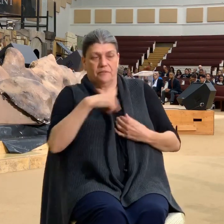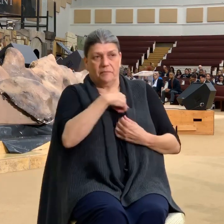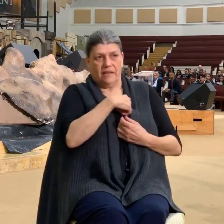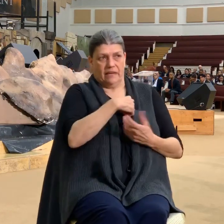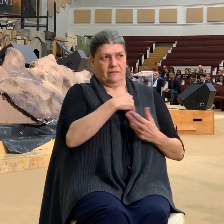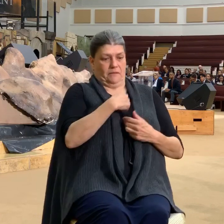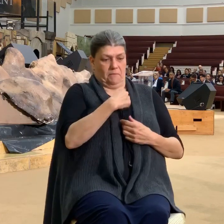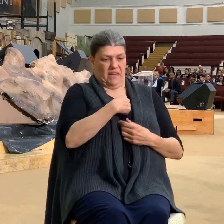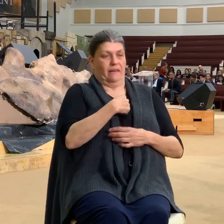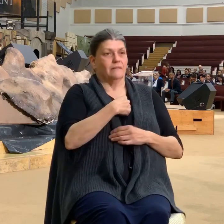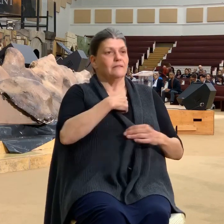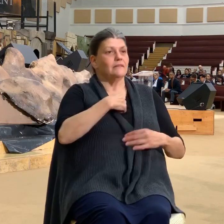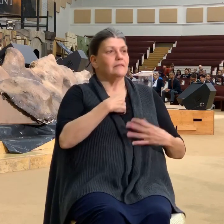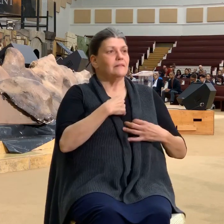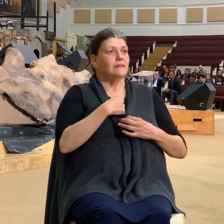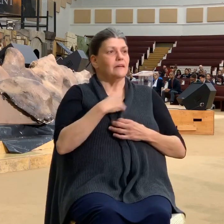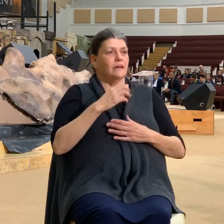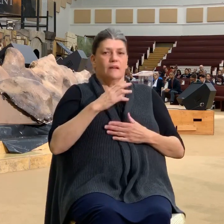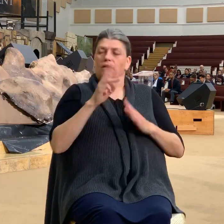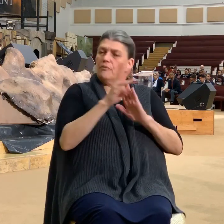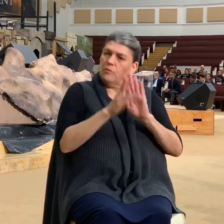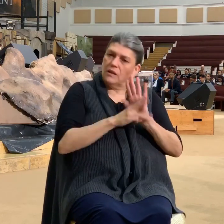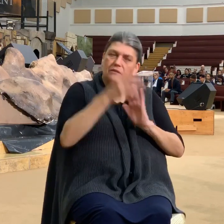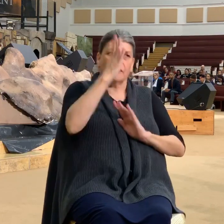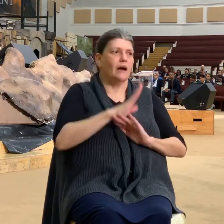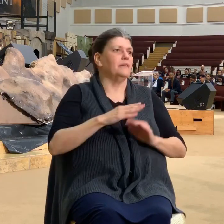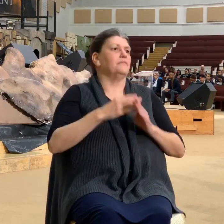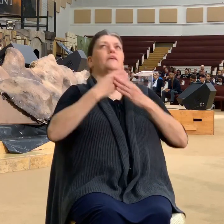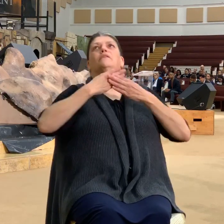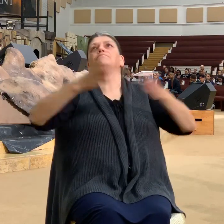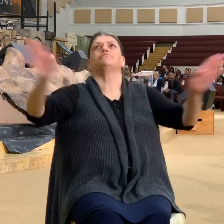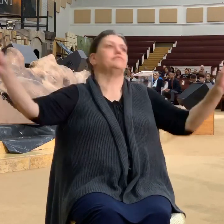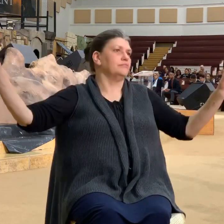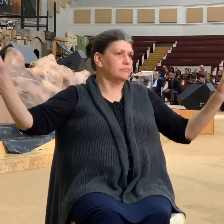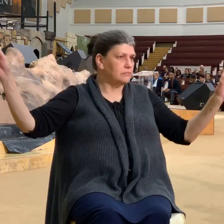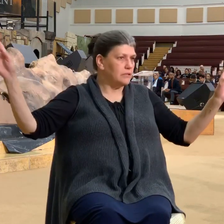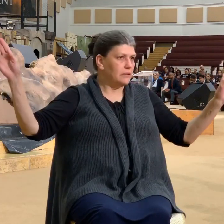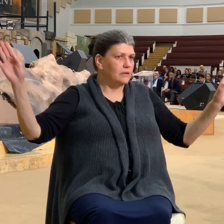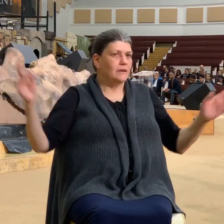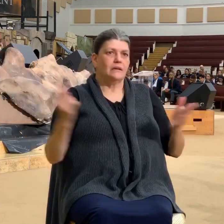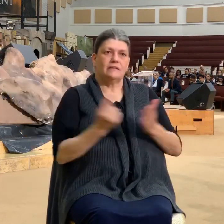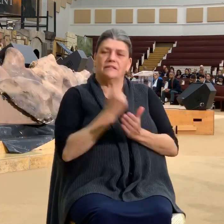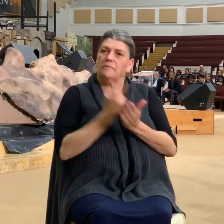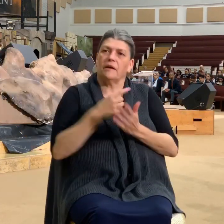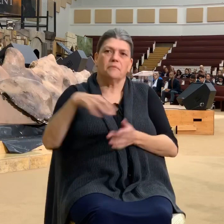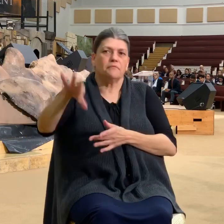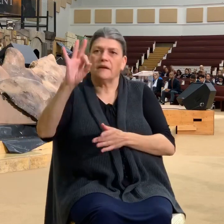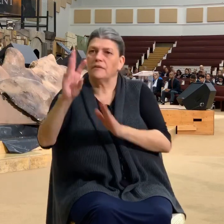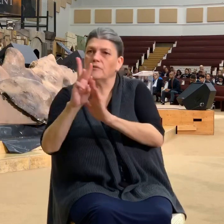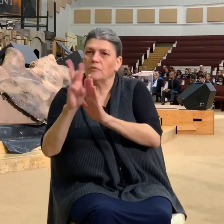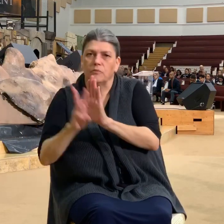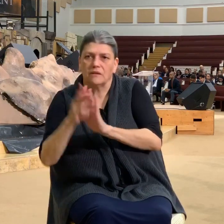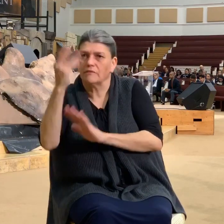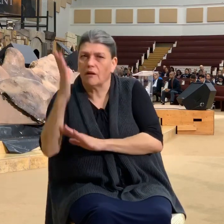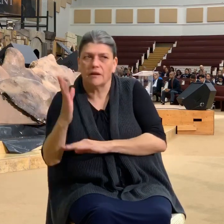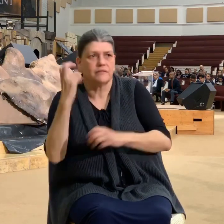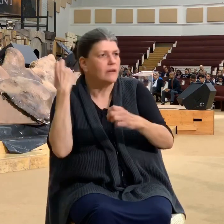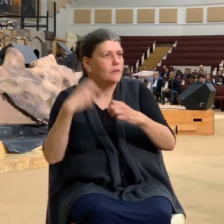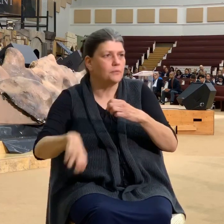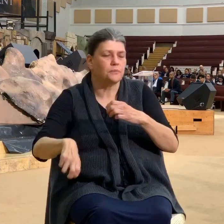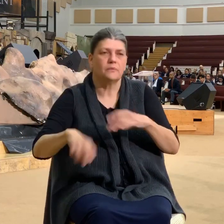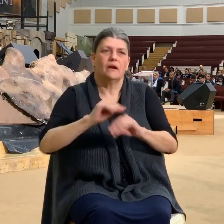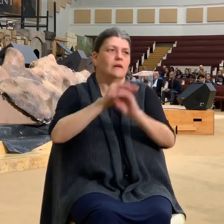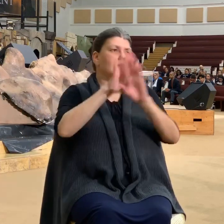not the will of God. It's very, very broad in some cases, and sometimes finding it, I'm just going to be honest with you and let you